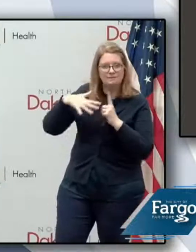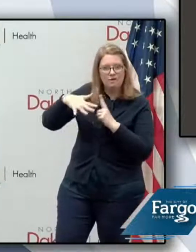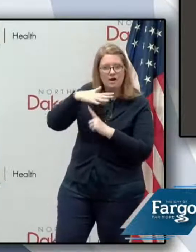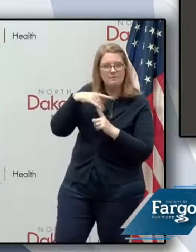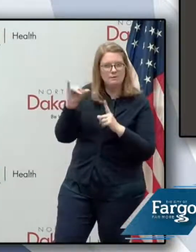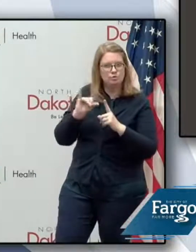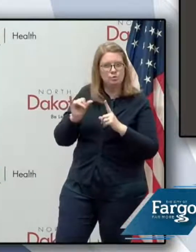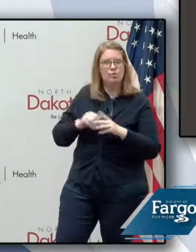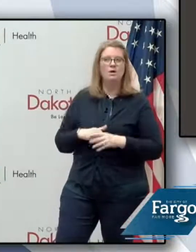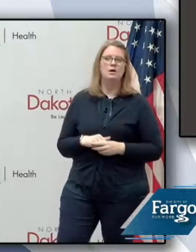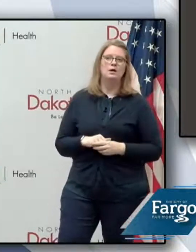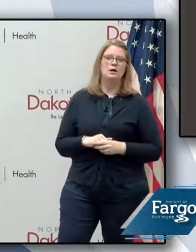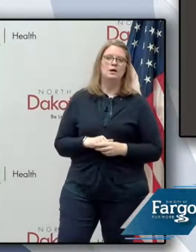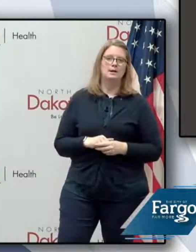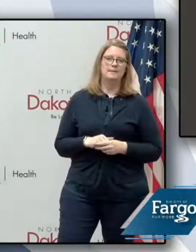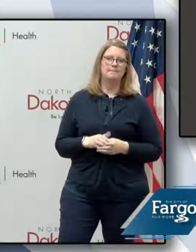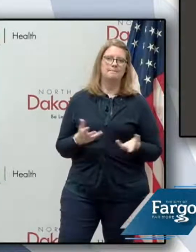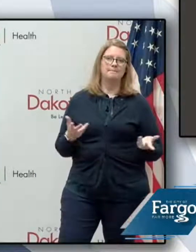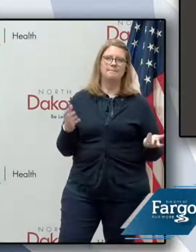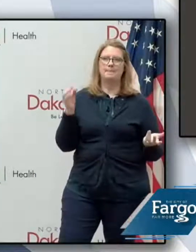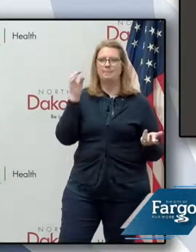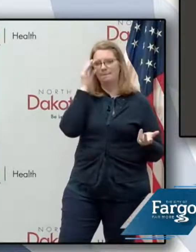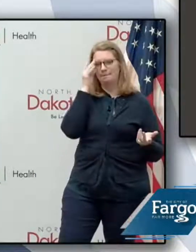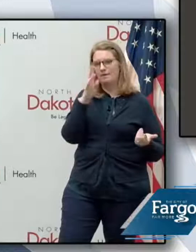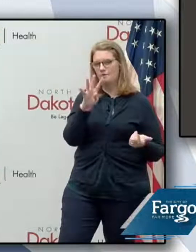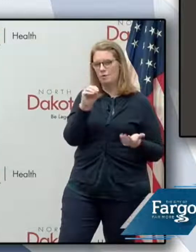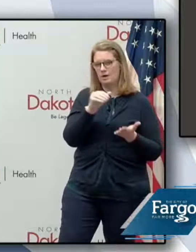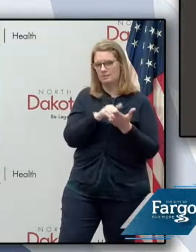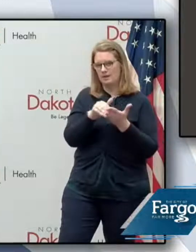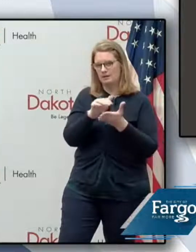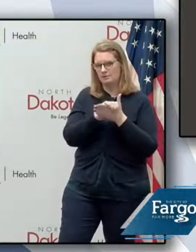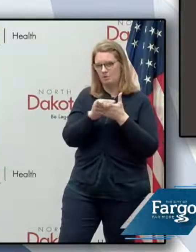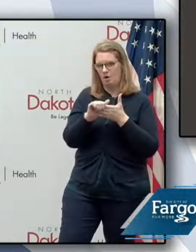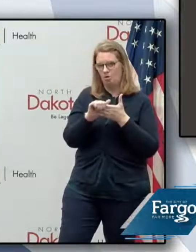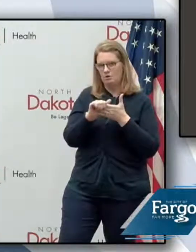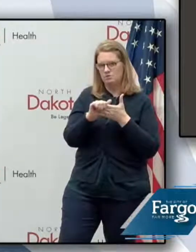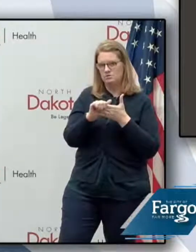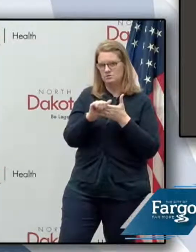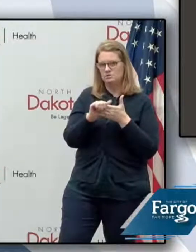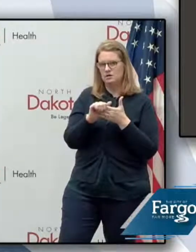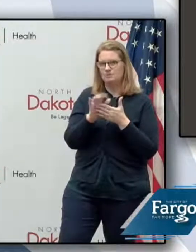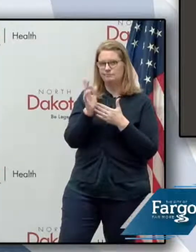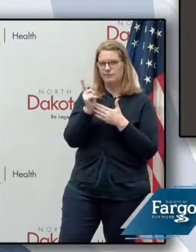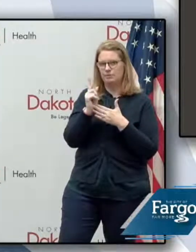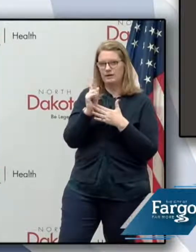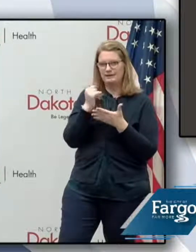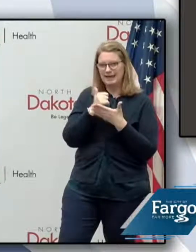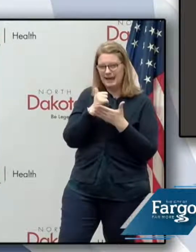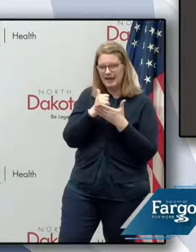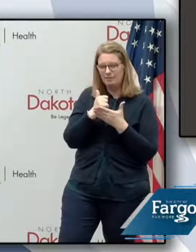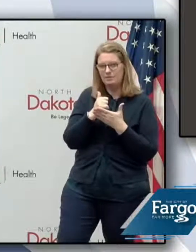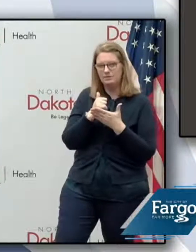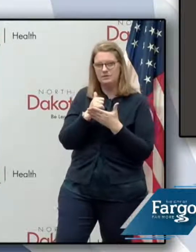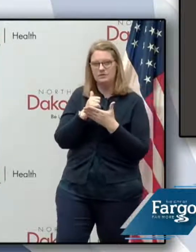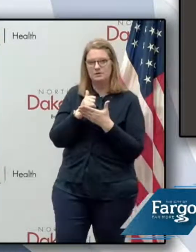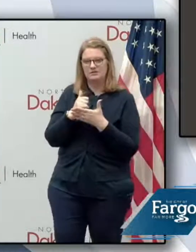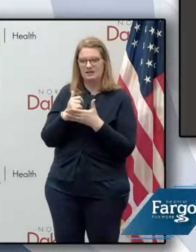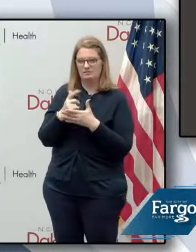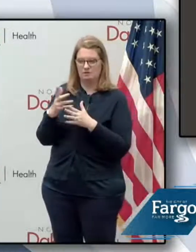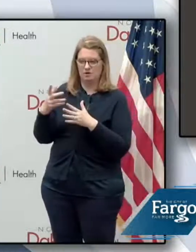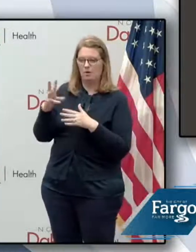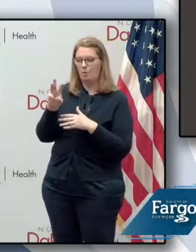was about $40 million that was spent earlier to help reclaim abandoned